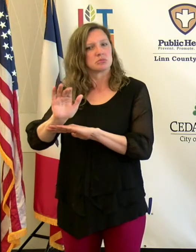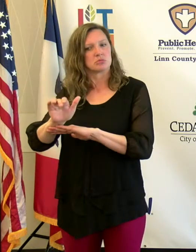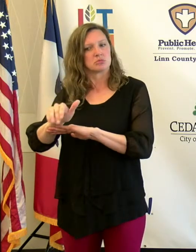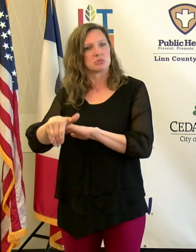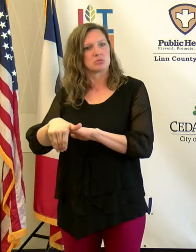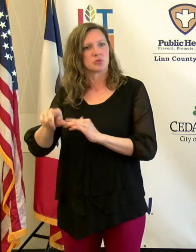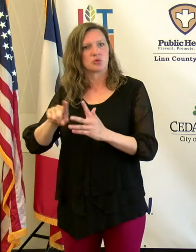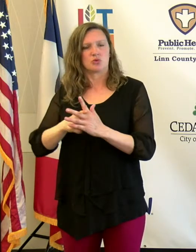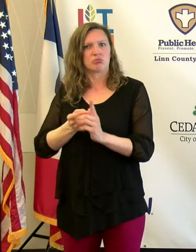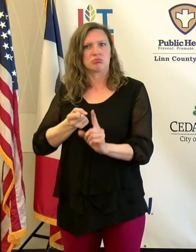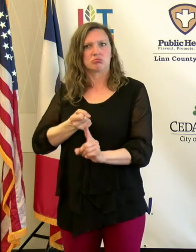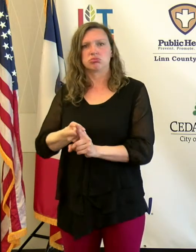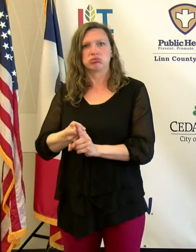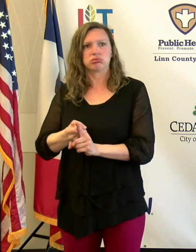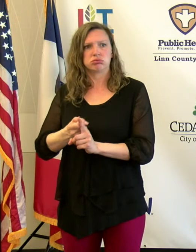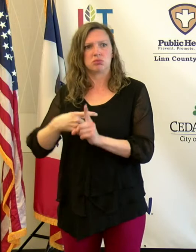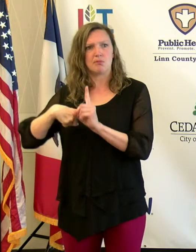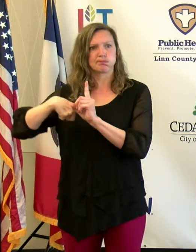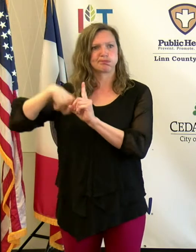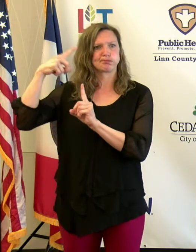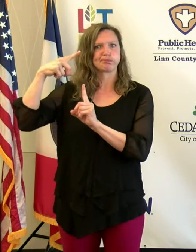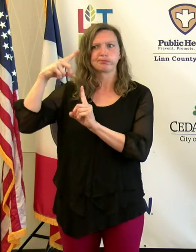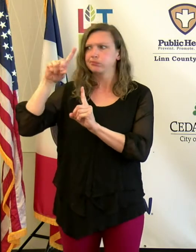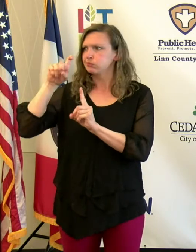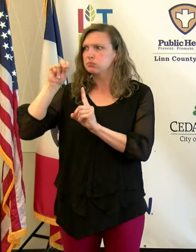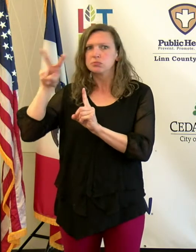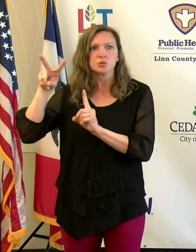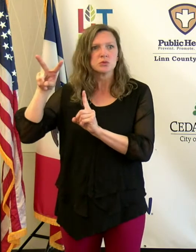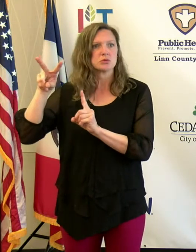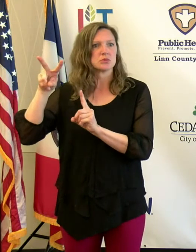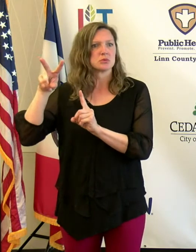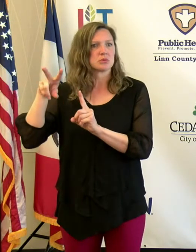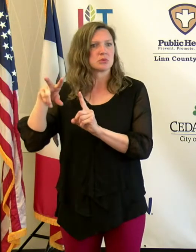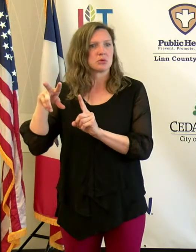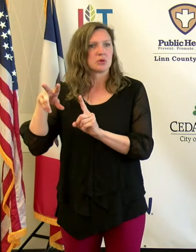fever. A test for COVID-19 virus was